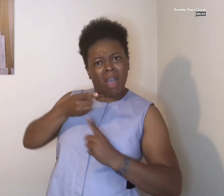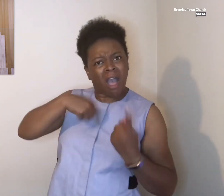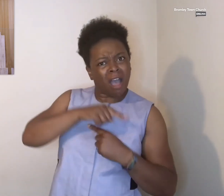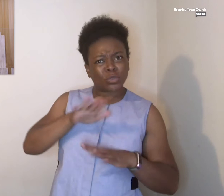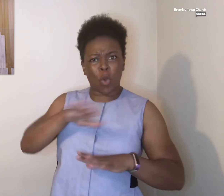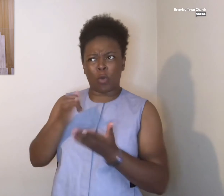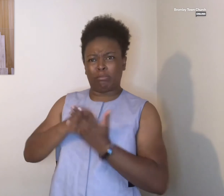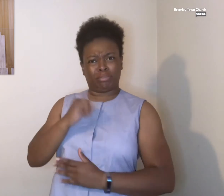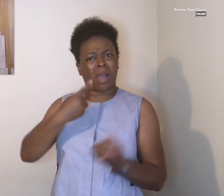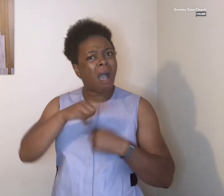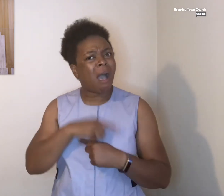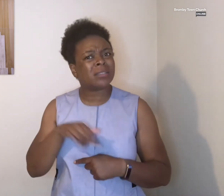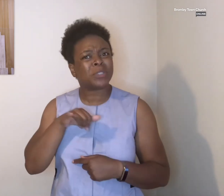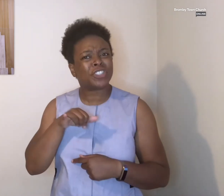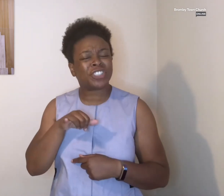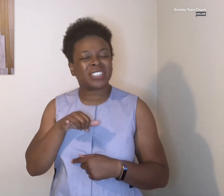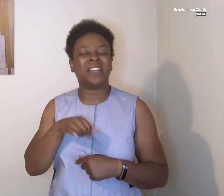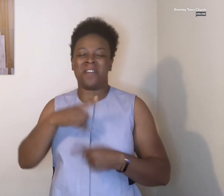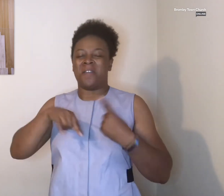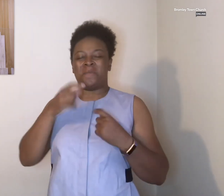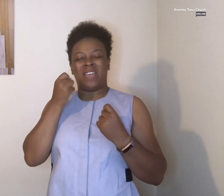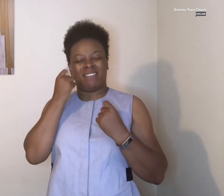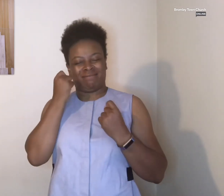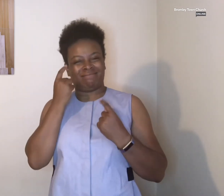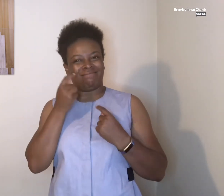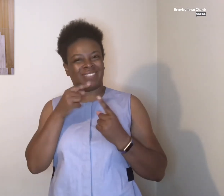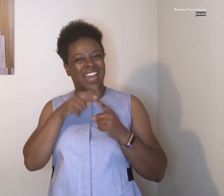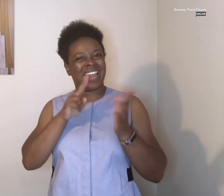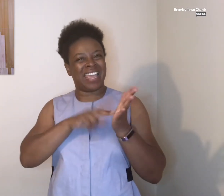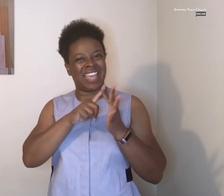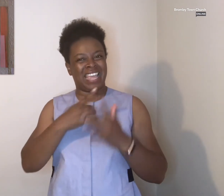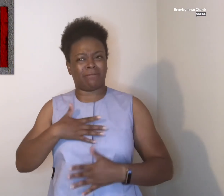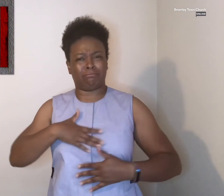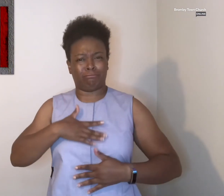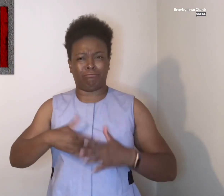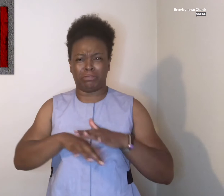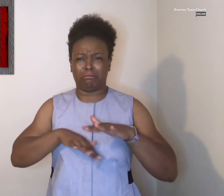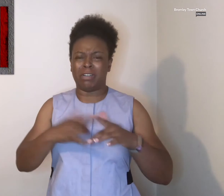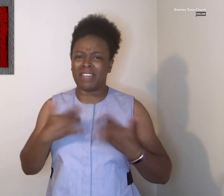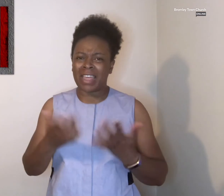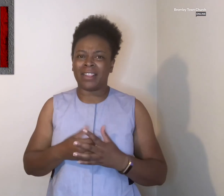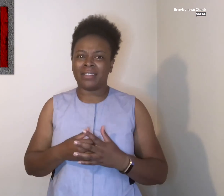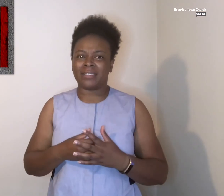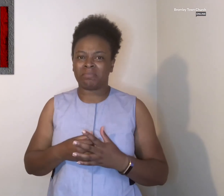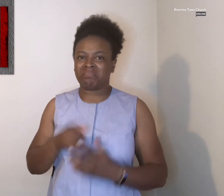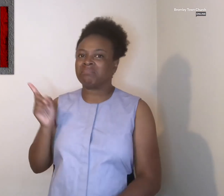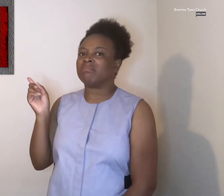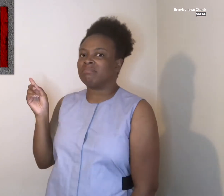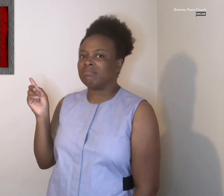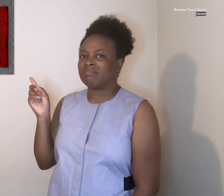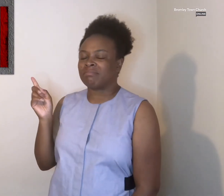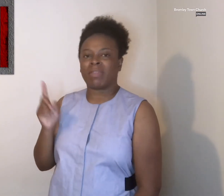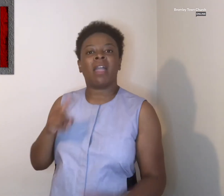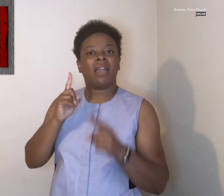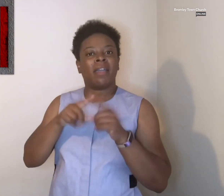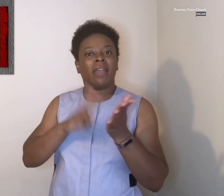almost sense that that is going on in Eve's thinking. Genesis 3 verse 6, it says, "When the woman saw that the fruit of the tree was